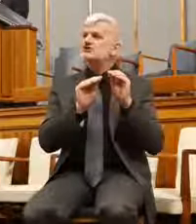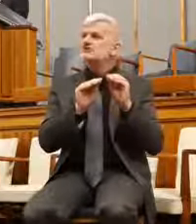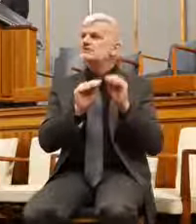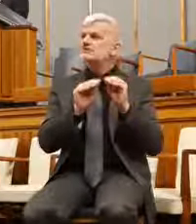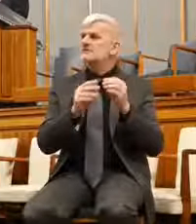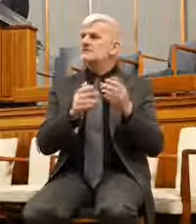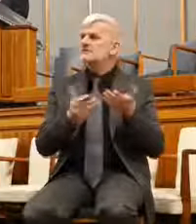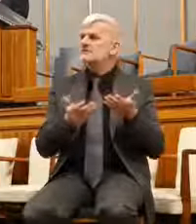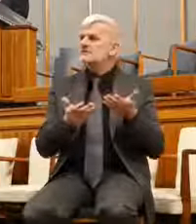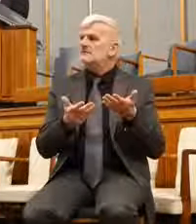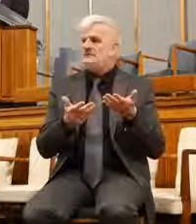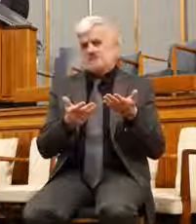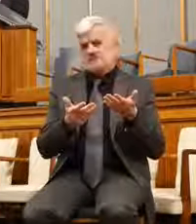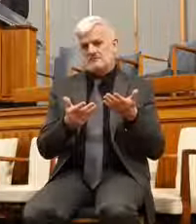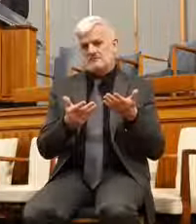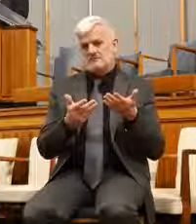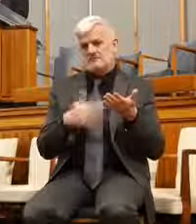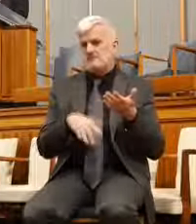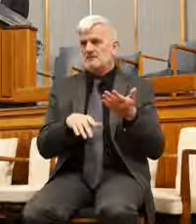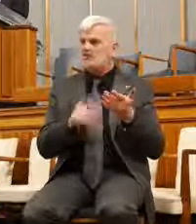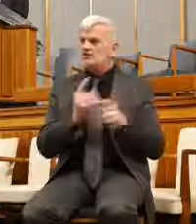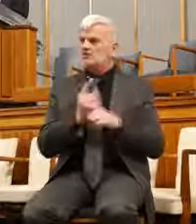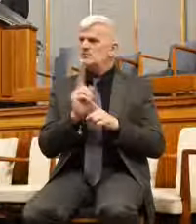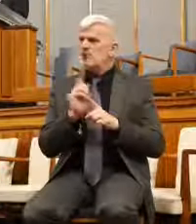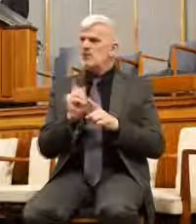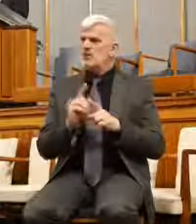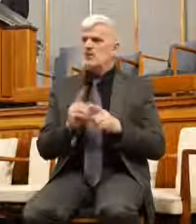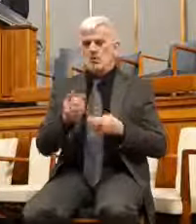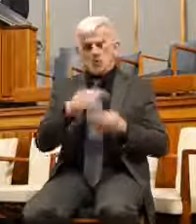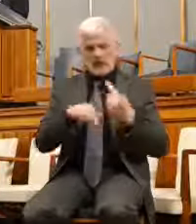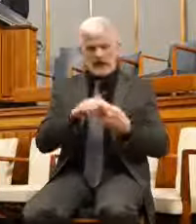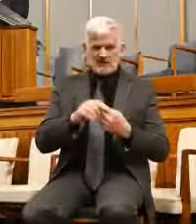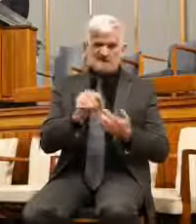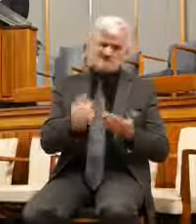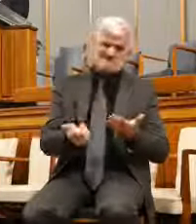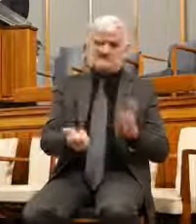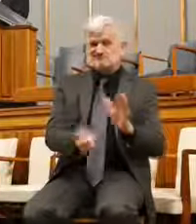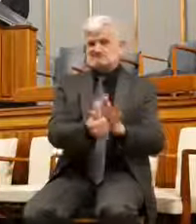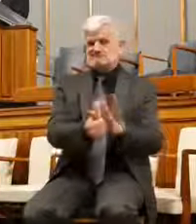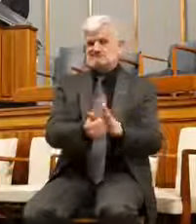the unreasonableness of human beings.